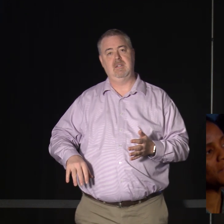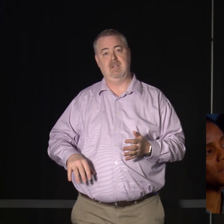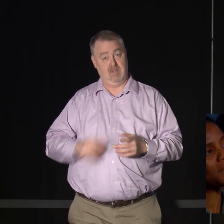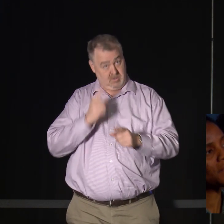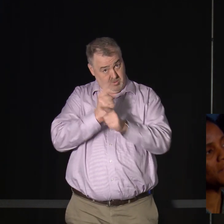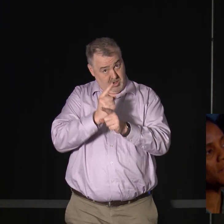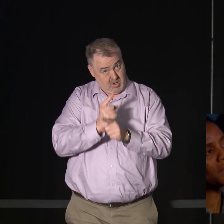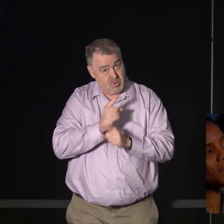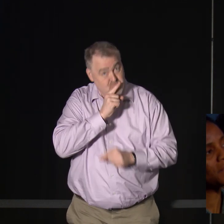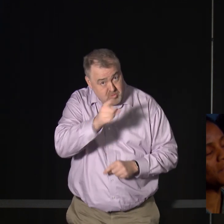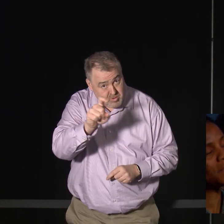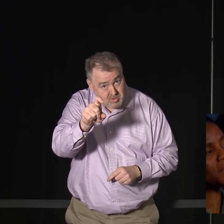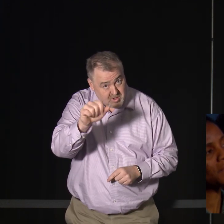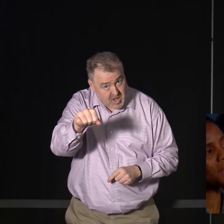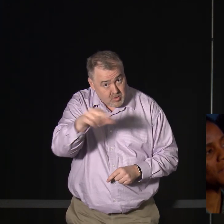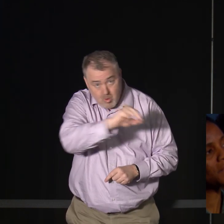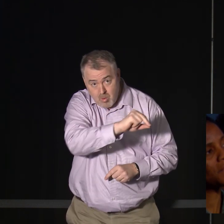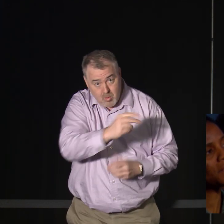Is that true? Yes or no?